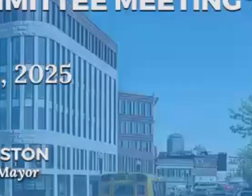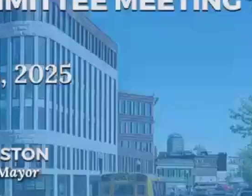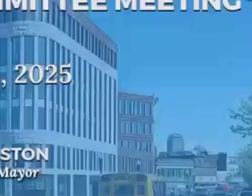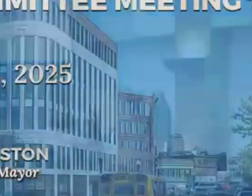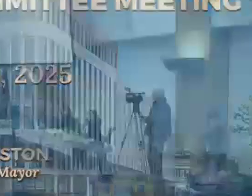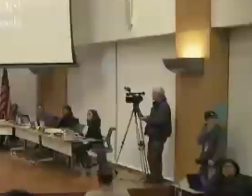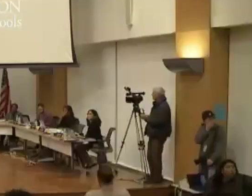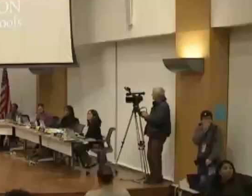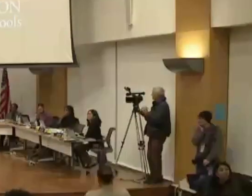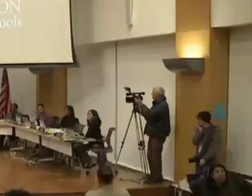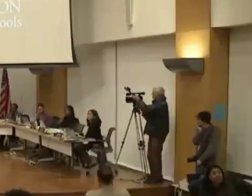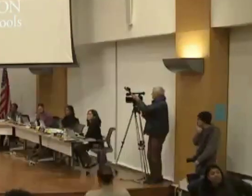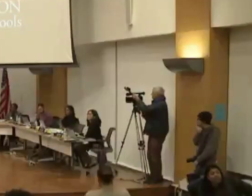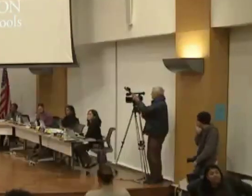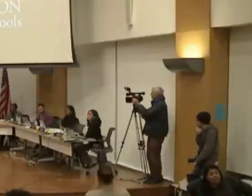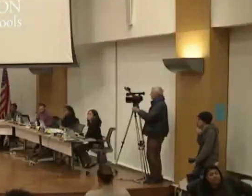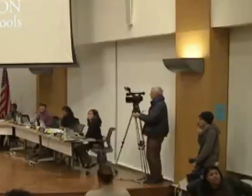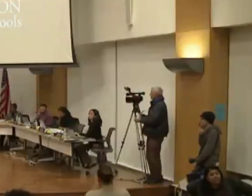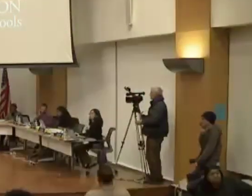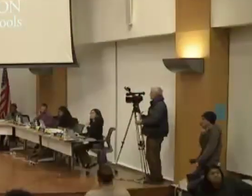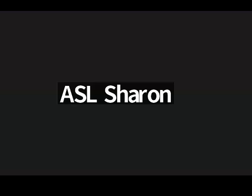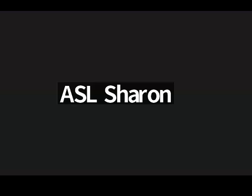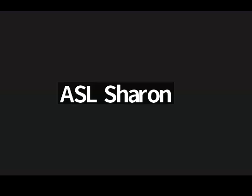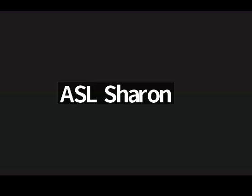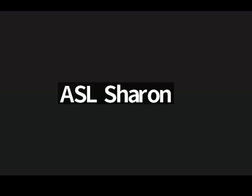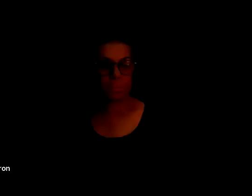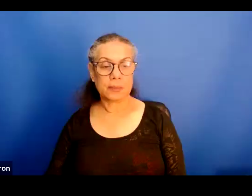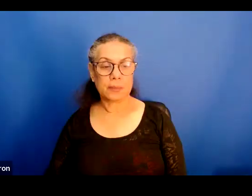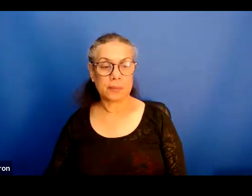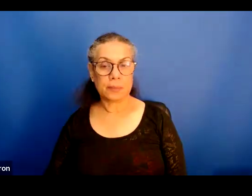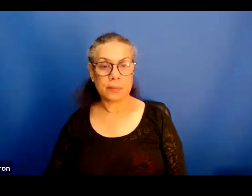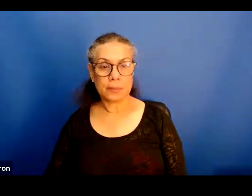That's Not working. testing. Not working. They're not anything.